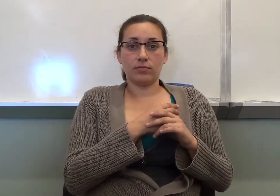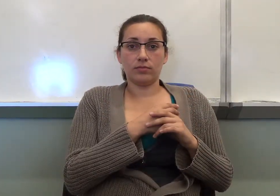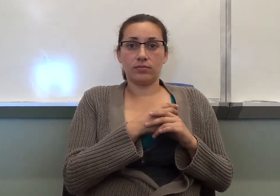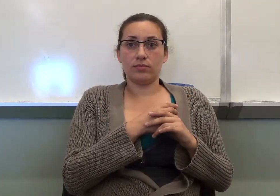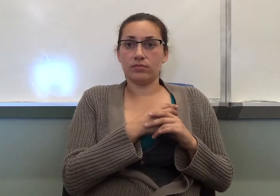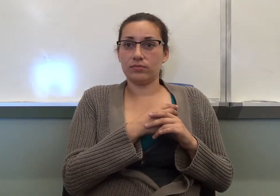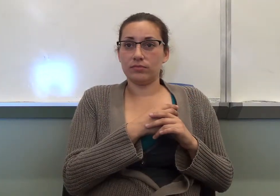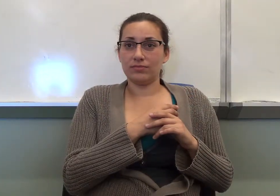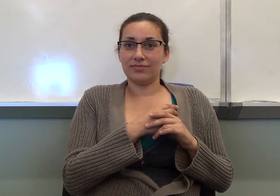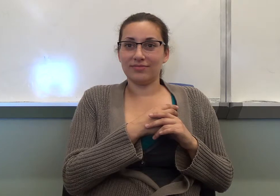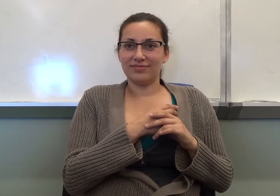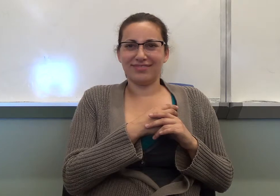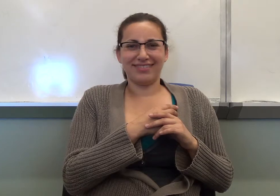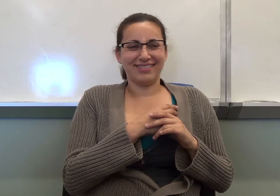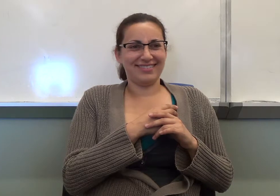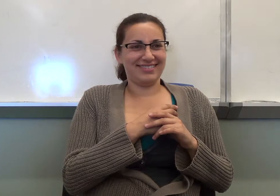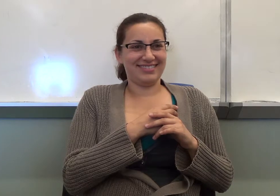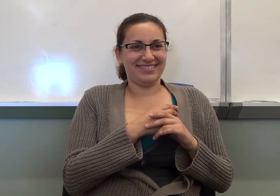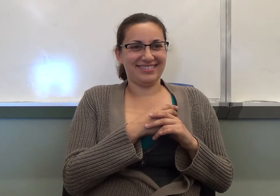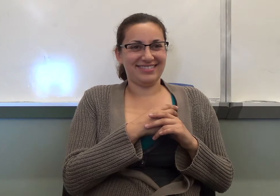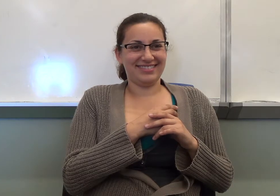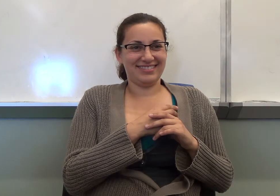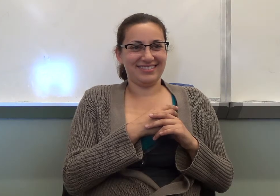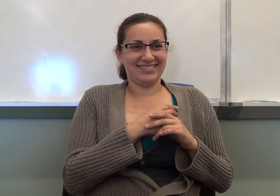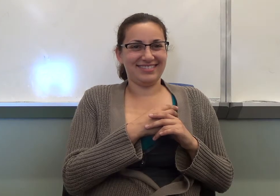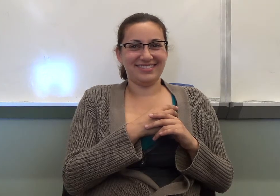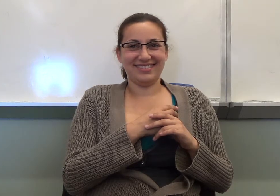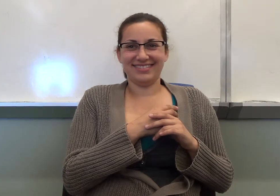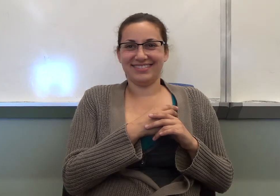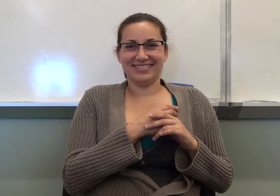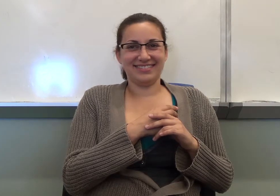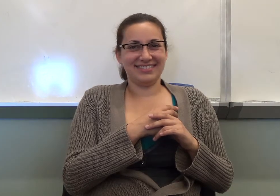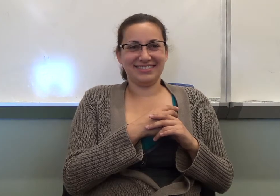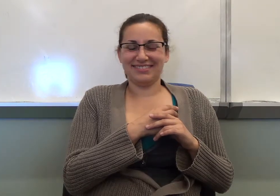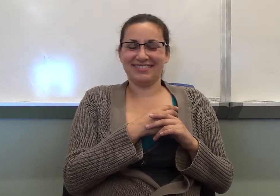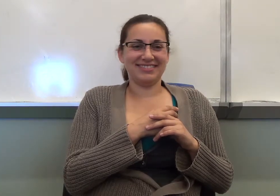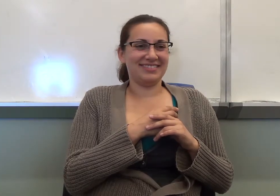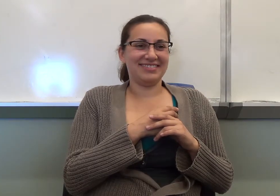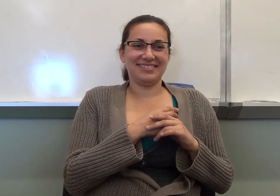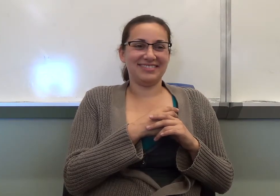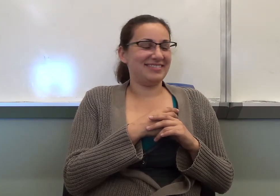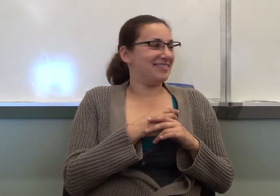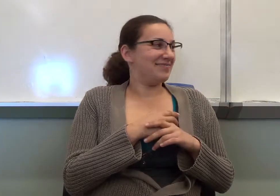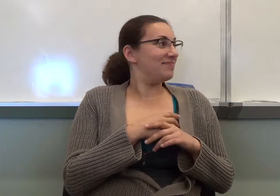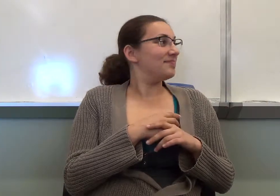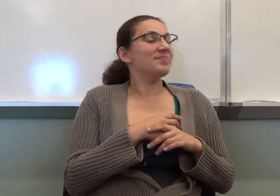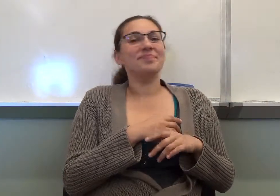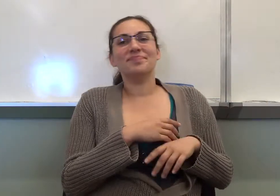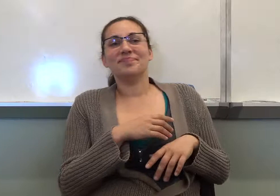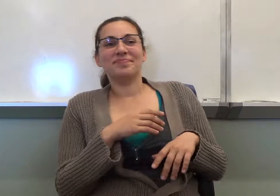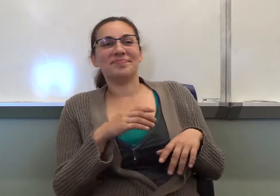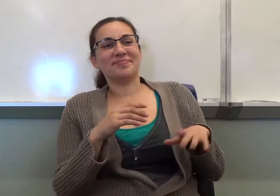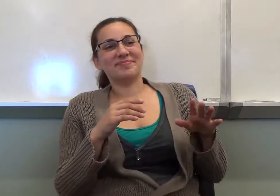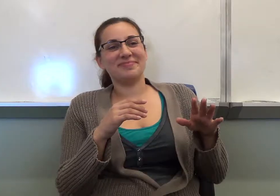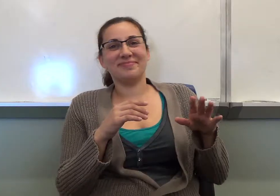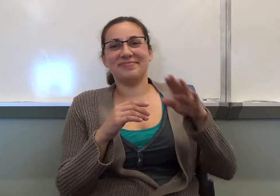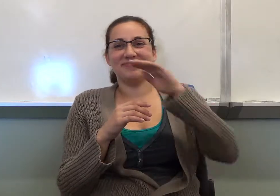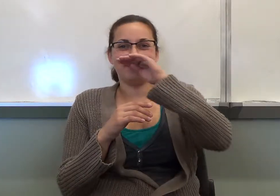interjecting the pinks and the blues like that is they give you something that looks very much like a parallelogram. Now, admittedly, it's sort of got